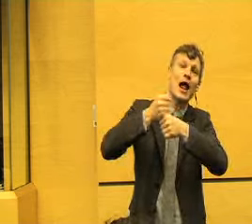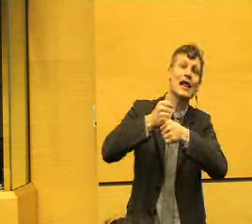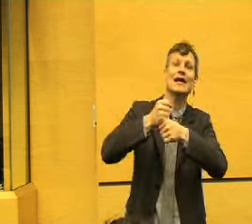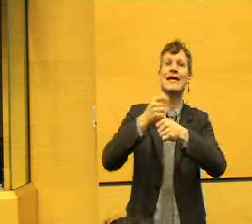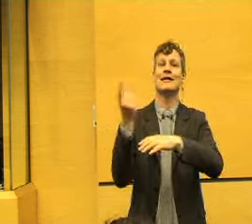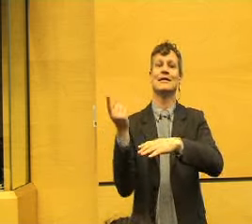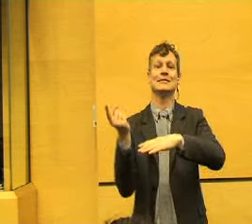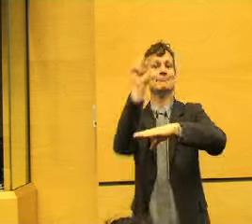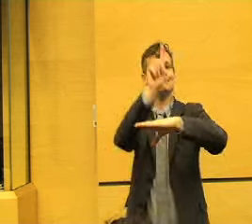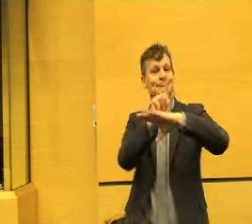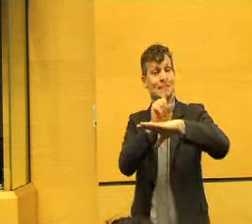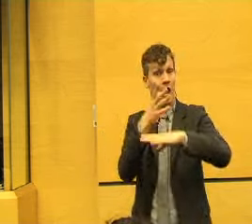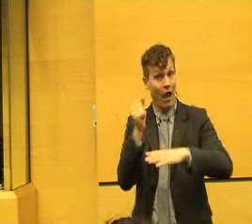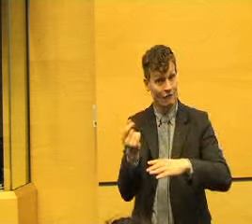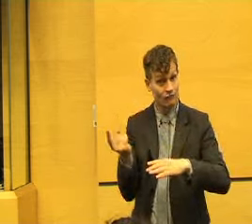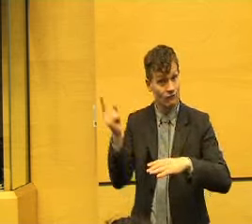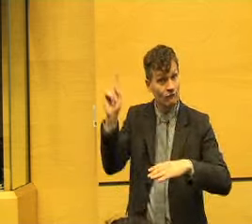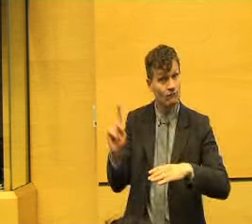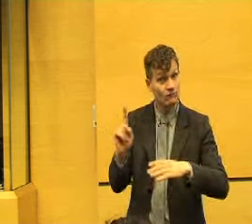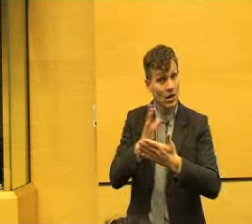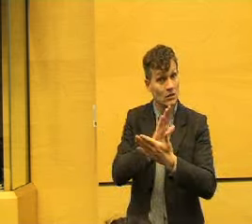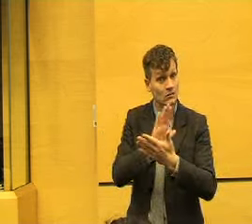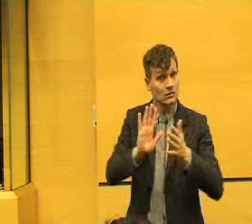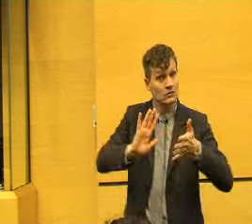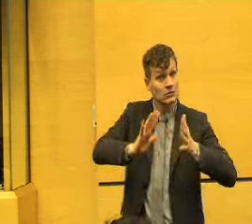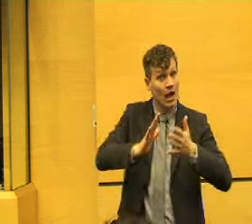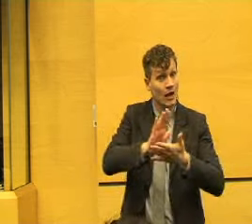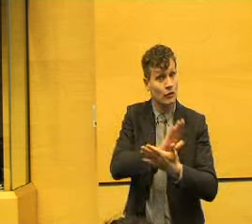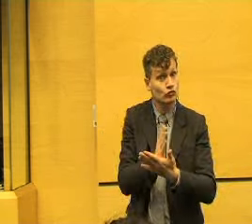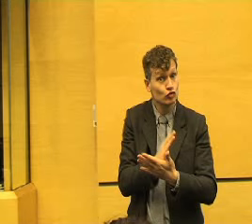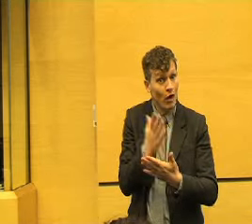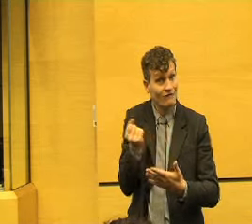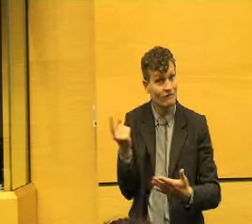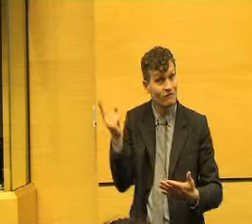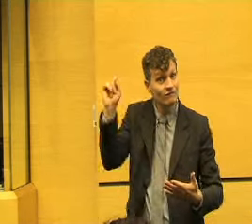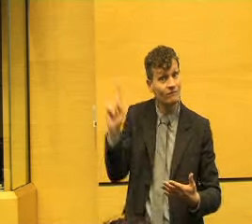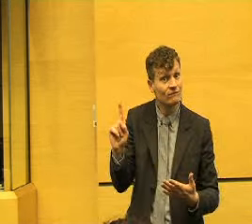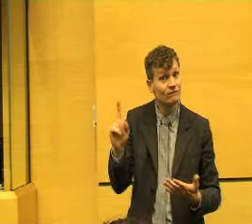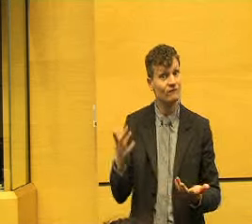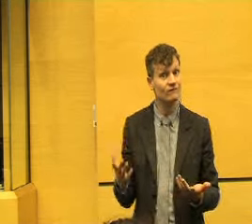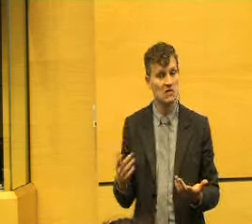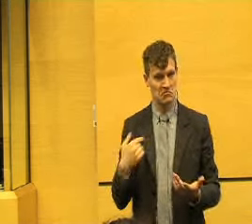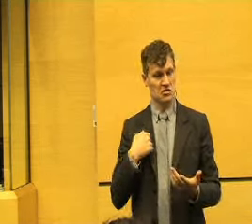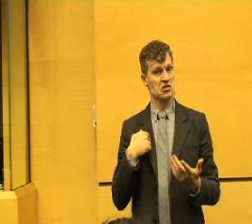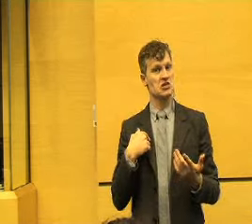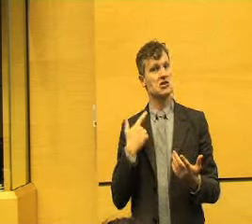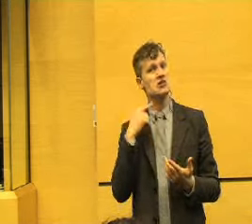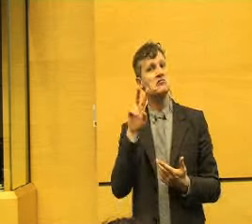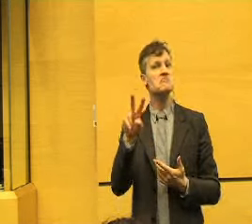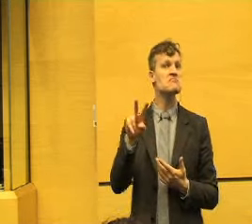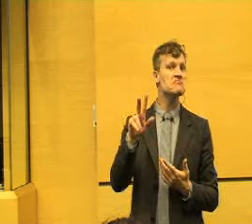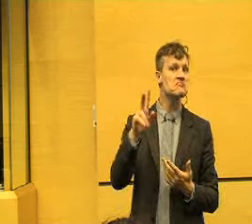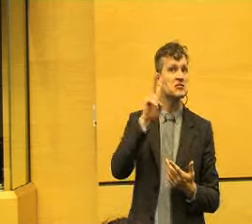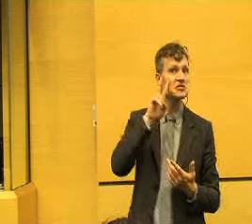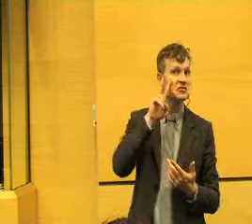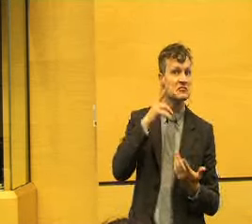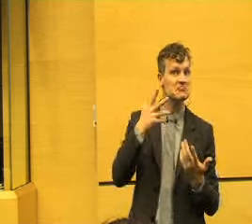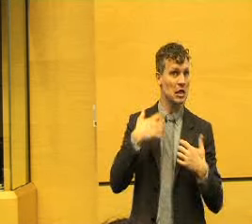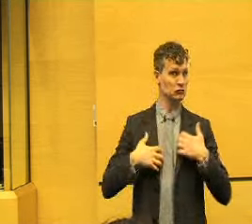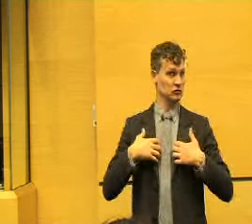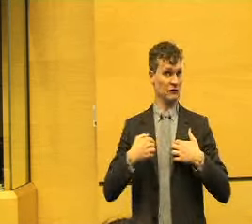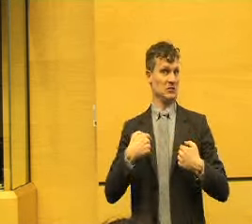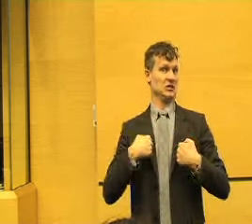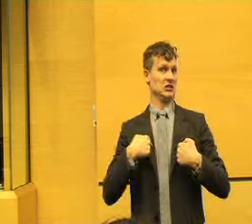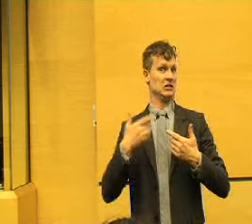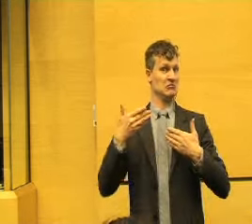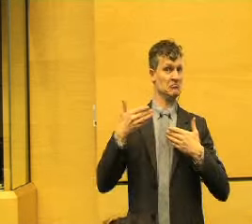any type of those things would be most valuable, particularly for me and my country in the upcoming period.